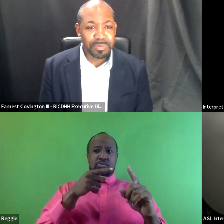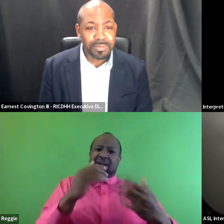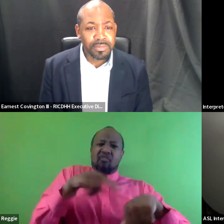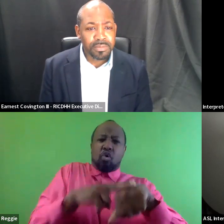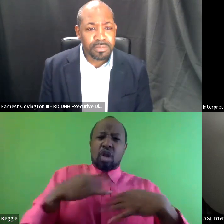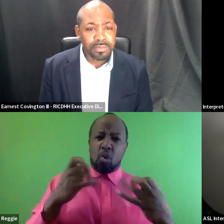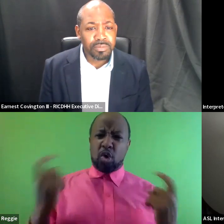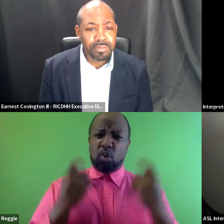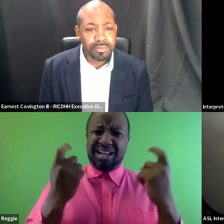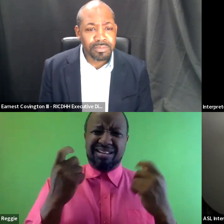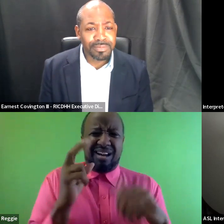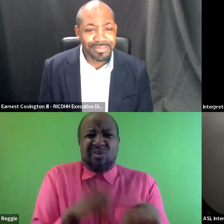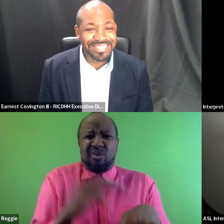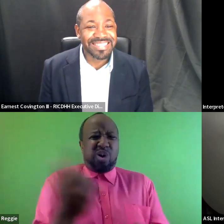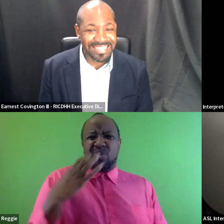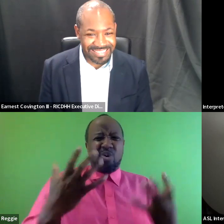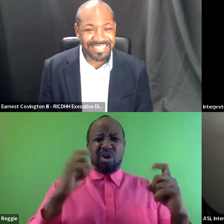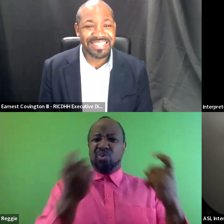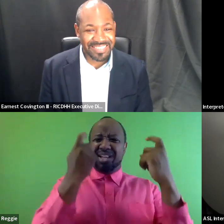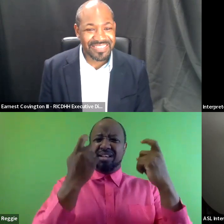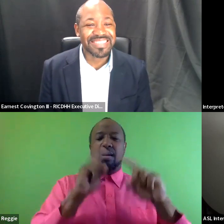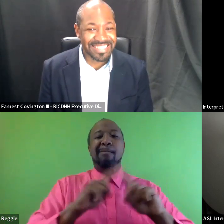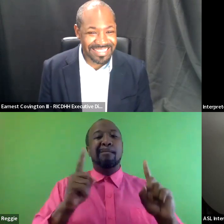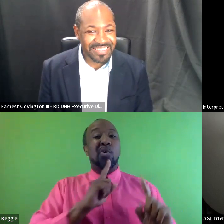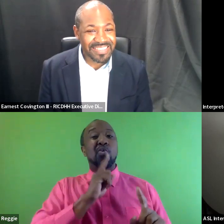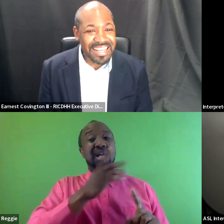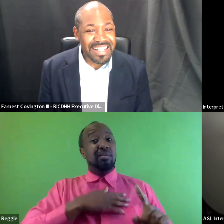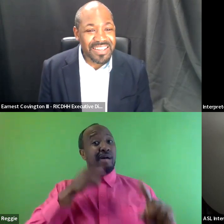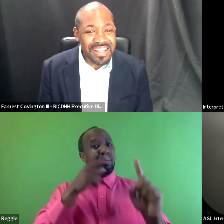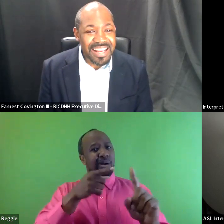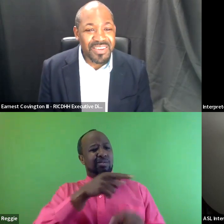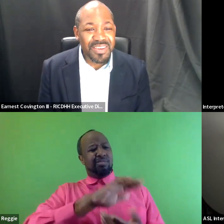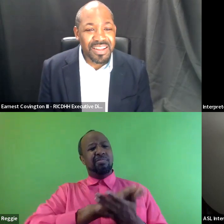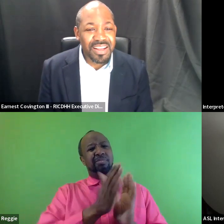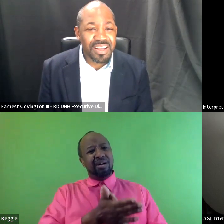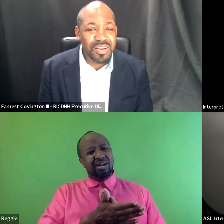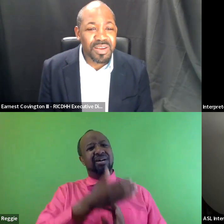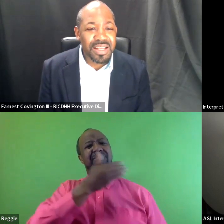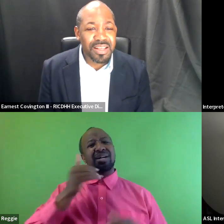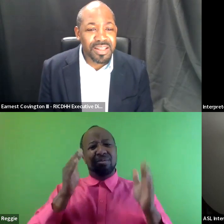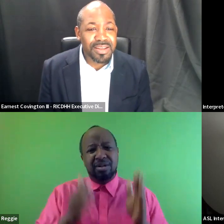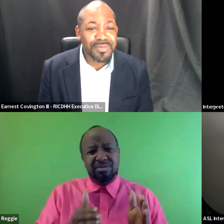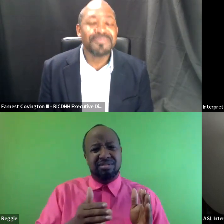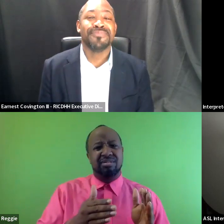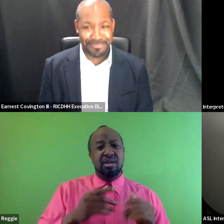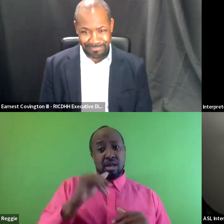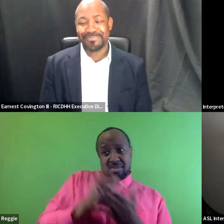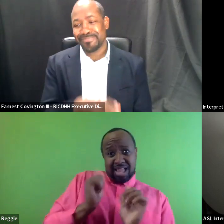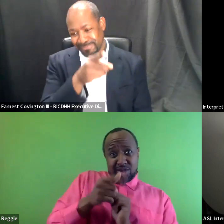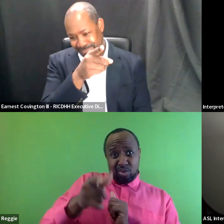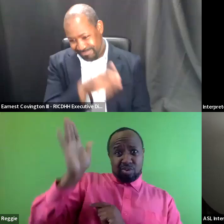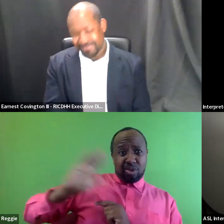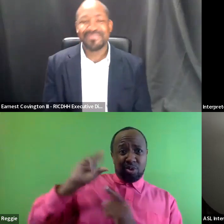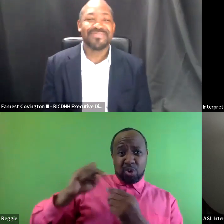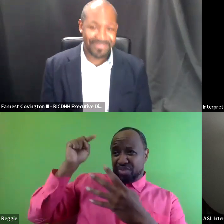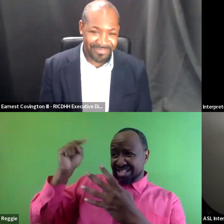I manage my boys. You know, of course I want to win. Let's get that straight. Of course I want to win. But really the underlying goal is